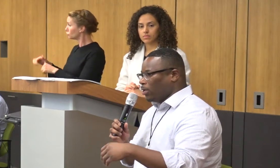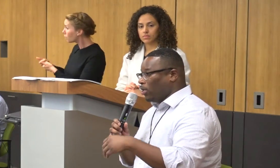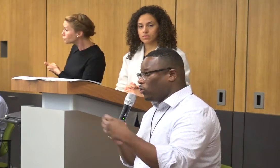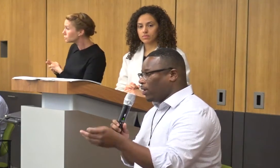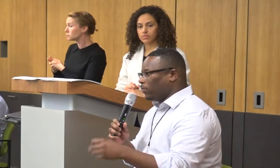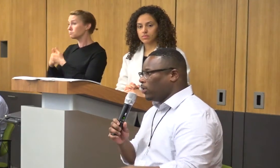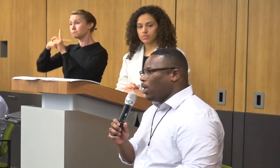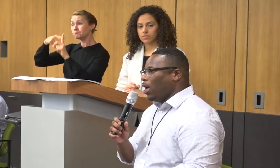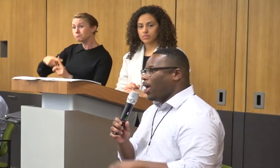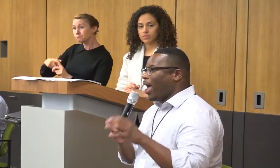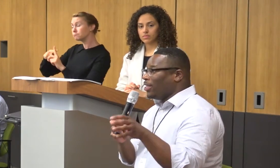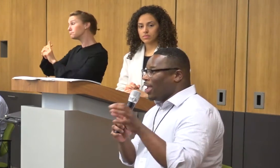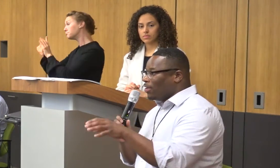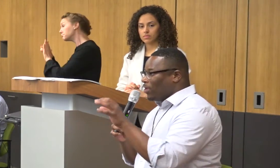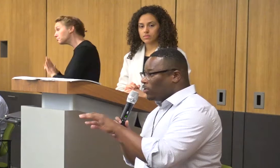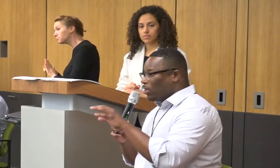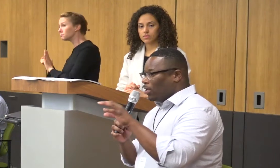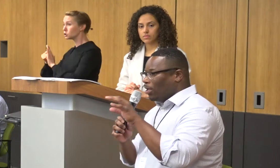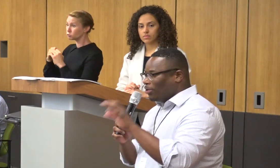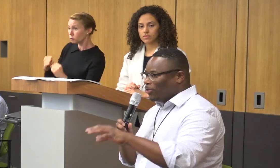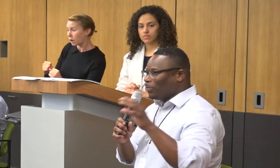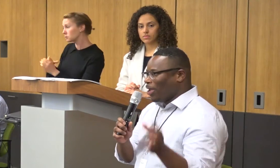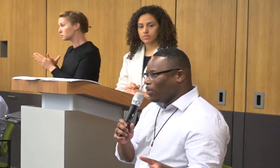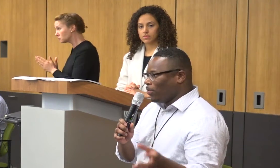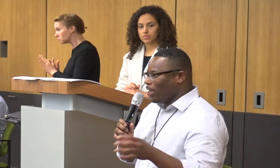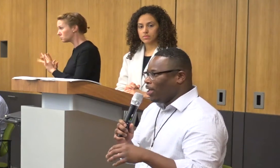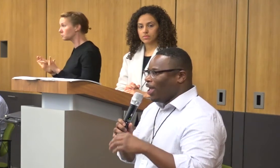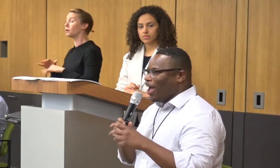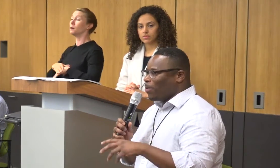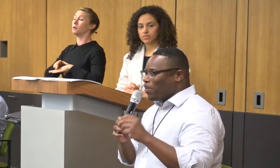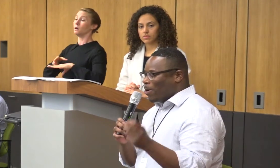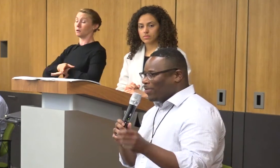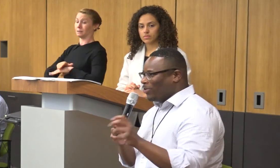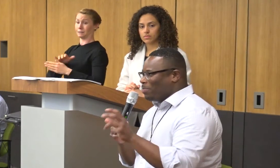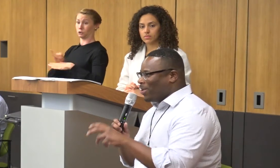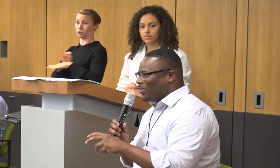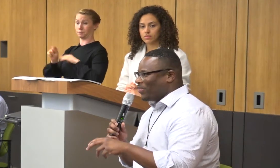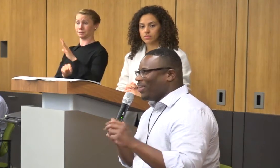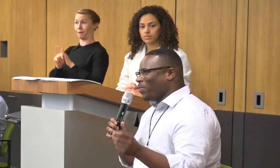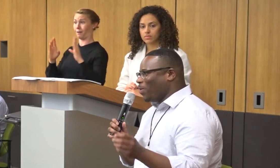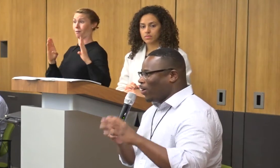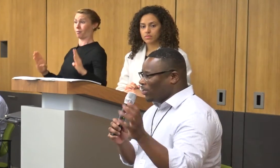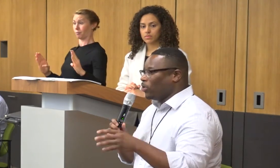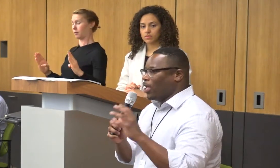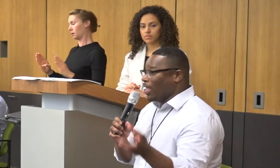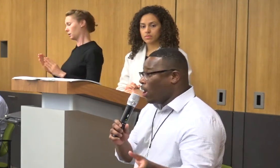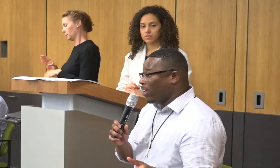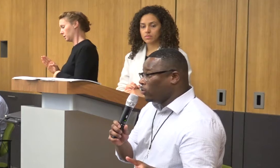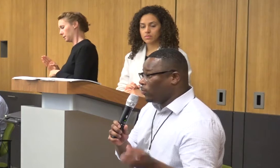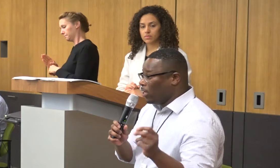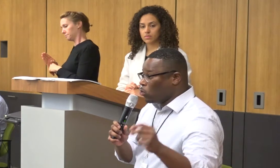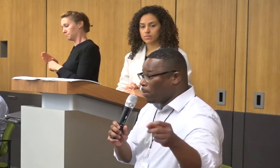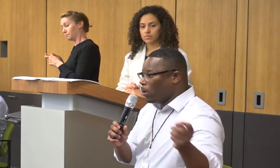bright spots, any strengths. At the end of each internship cycle, then our partner relation managers, who are essentially the